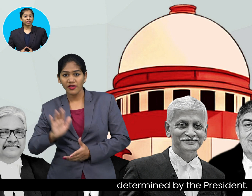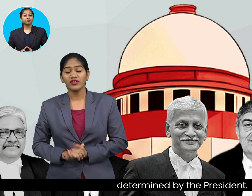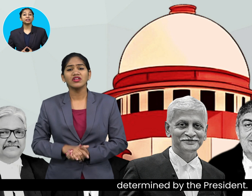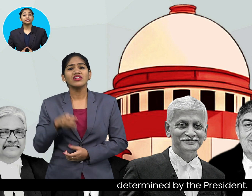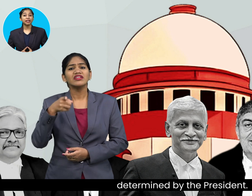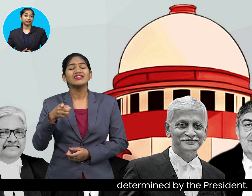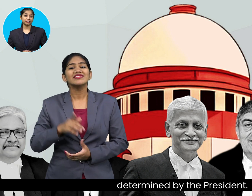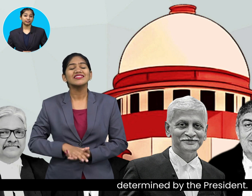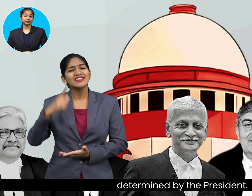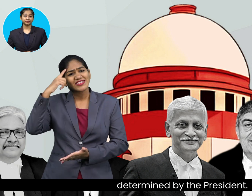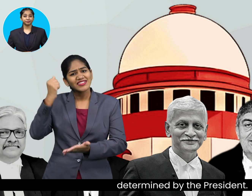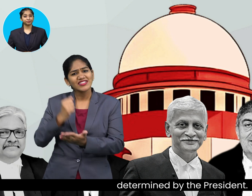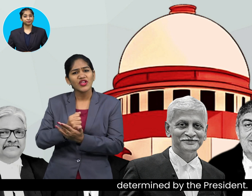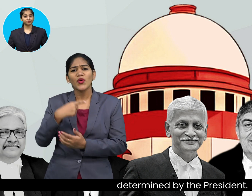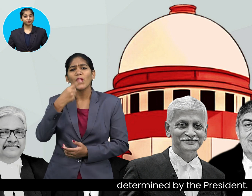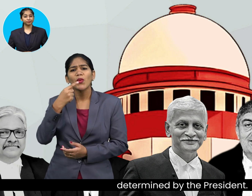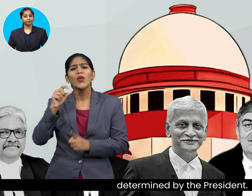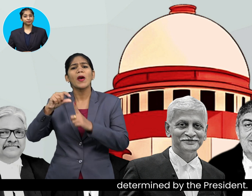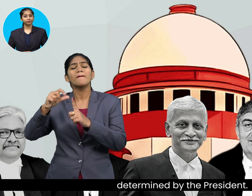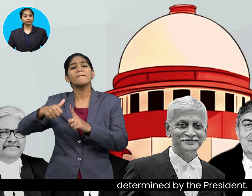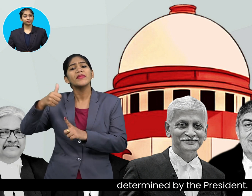determined by the President.